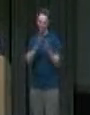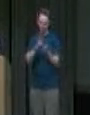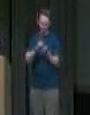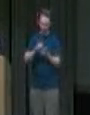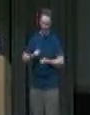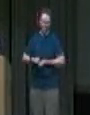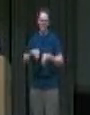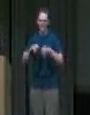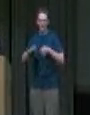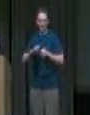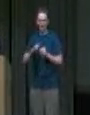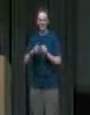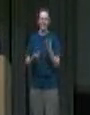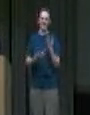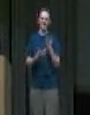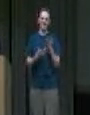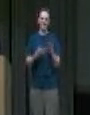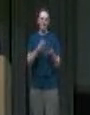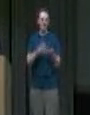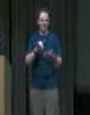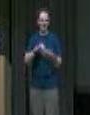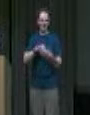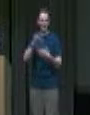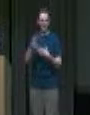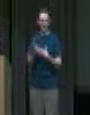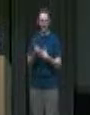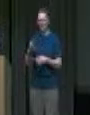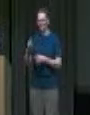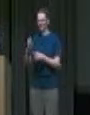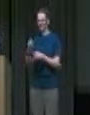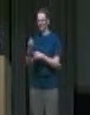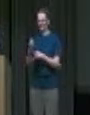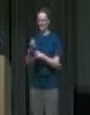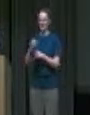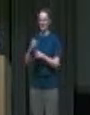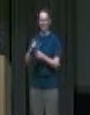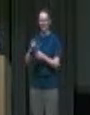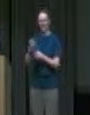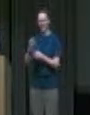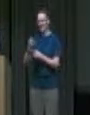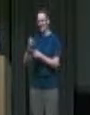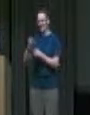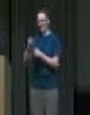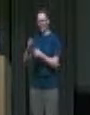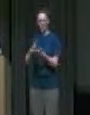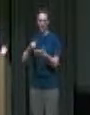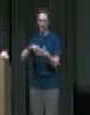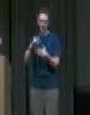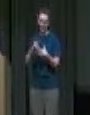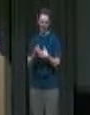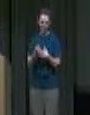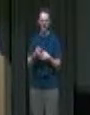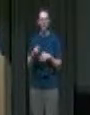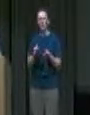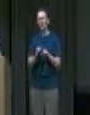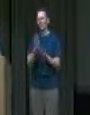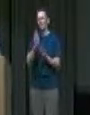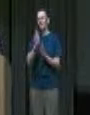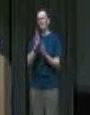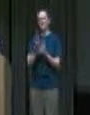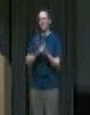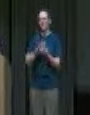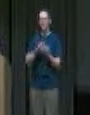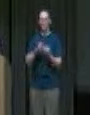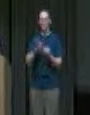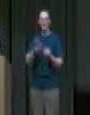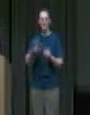detail about the technical side of the project, the remedial action portion of the project, as well as the background on why this remedial